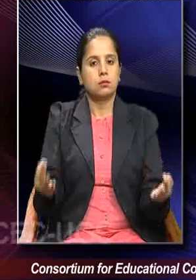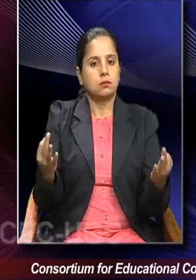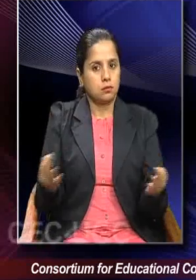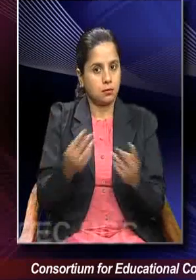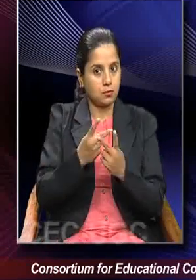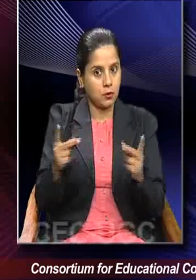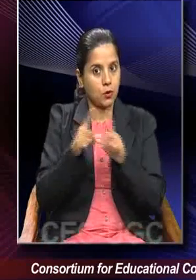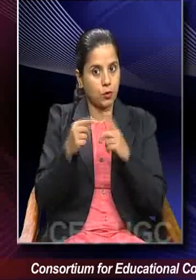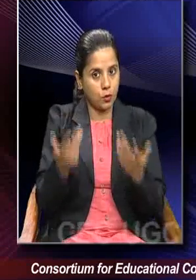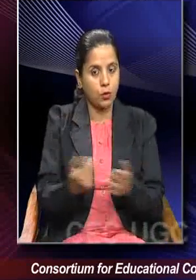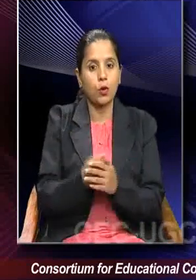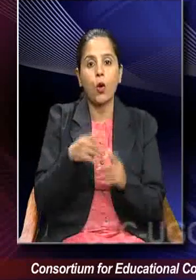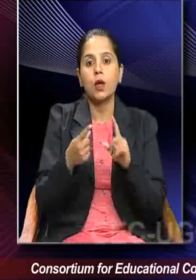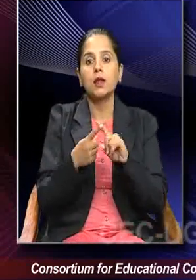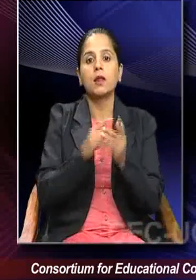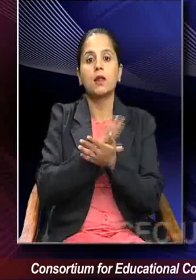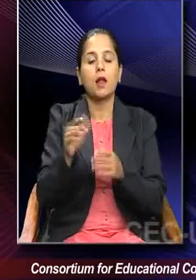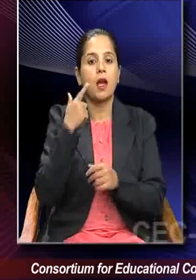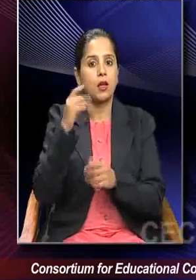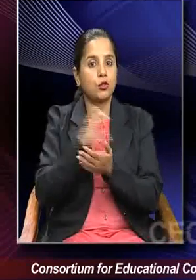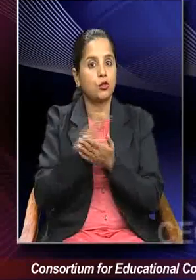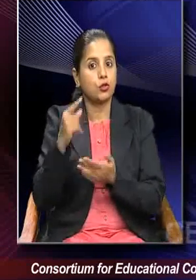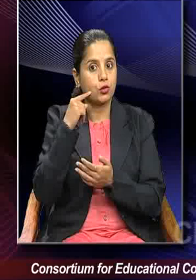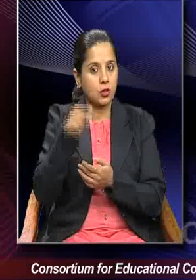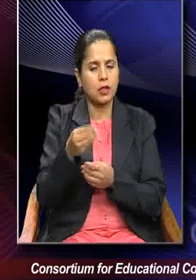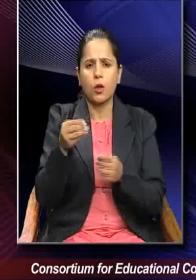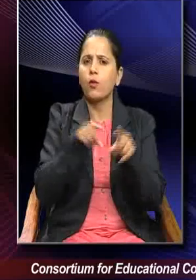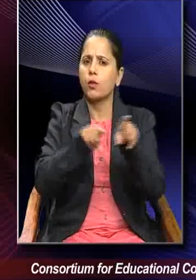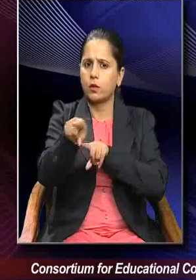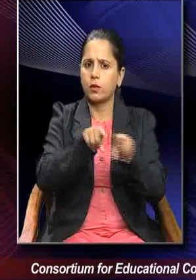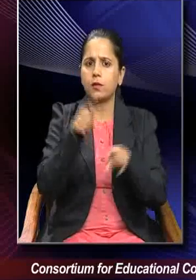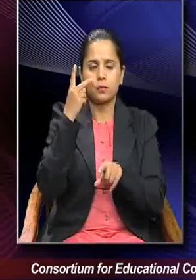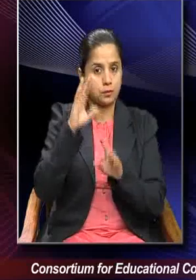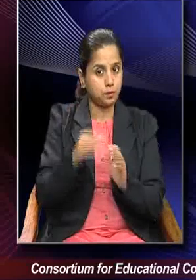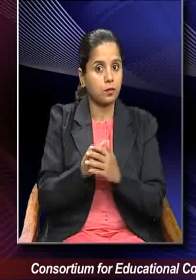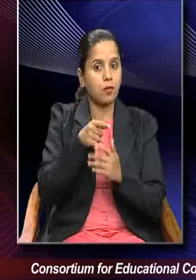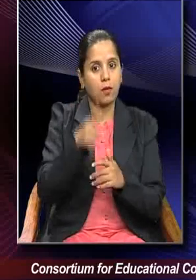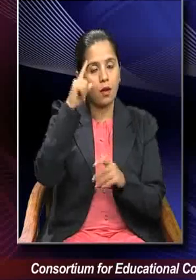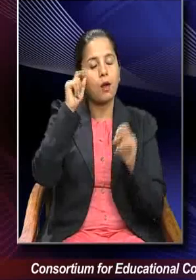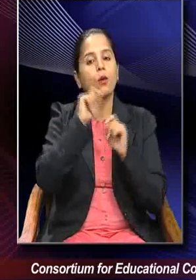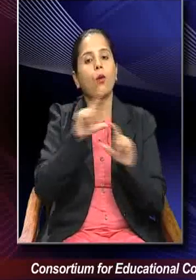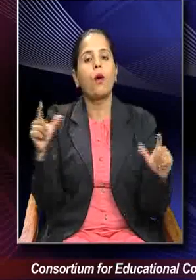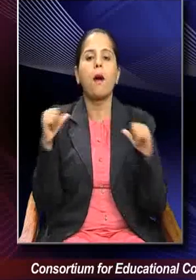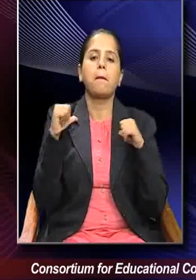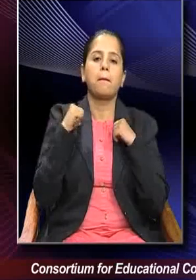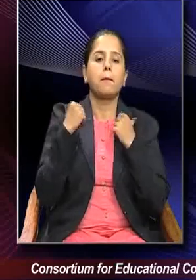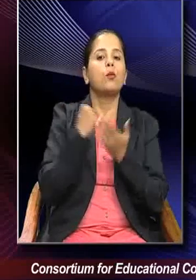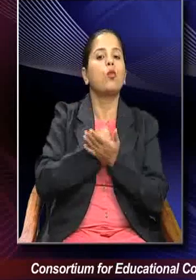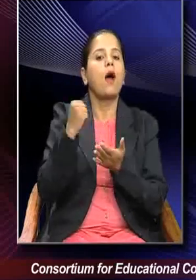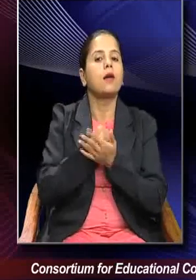or Tai Chi are a few examples of relaxation